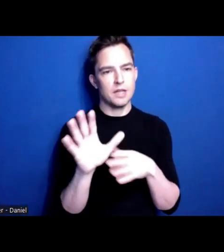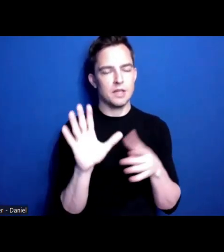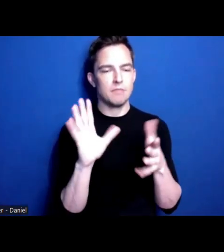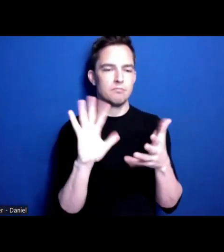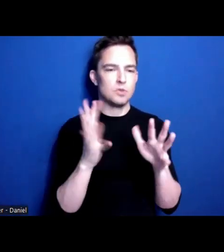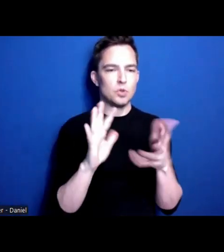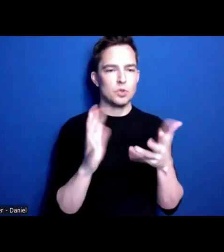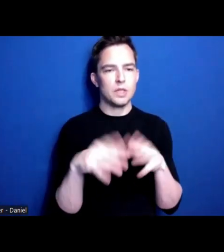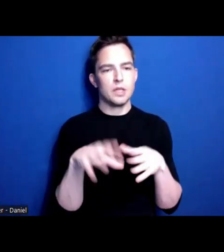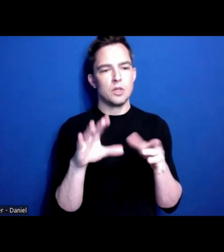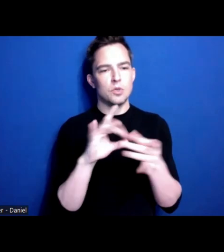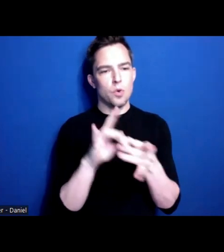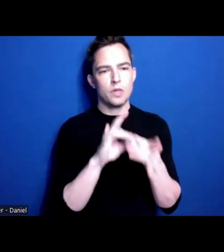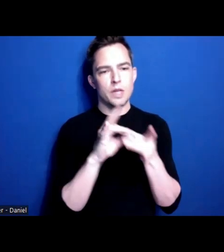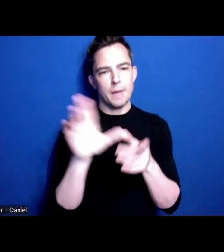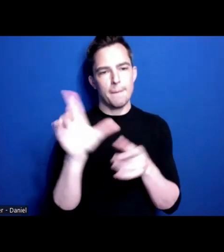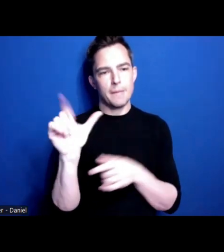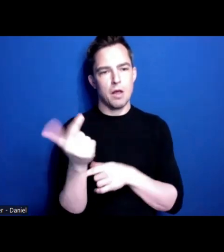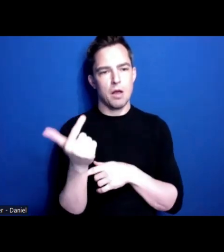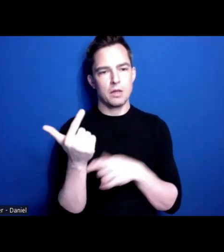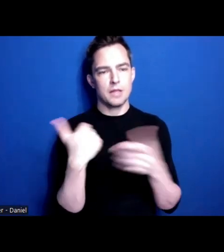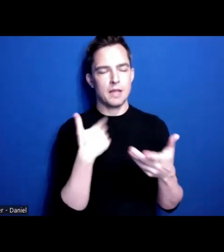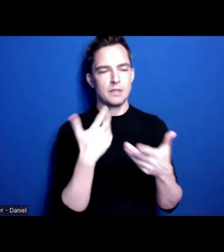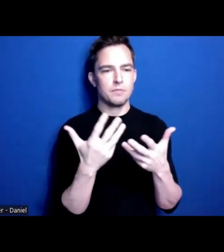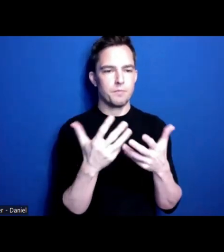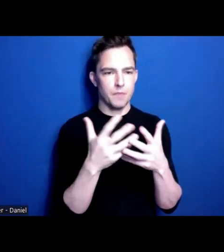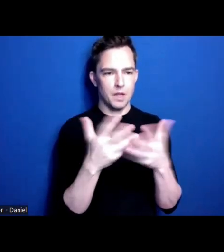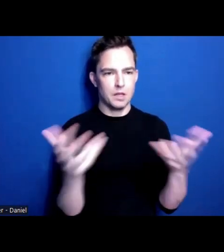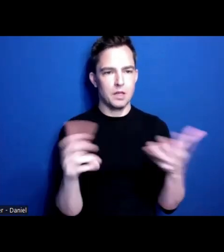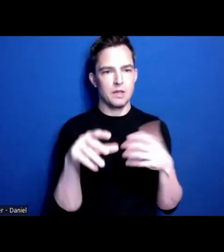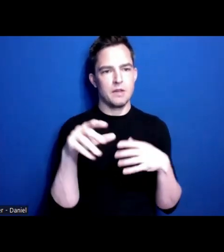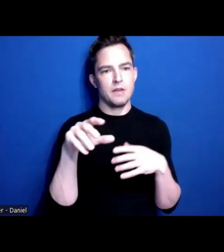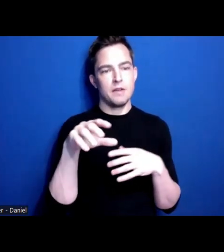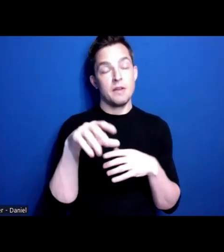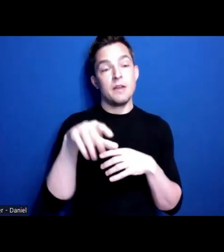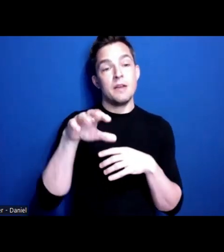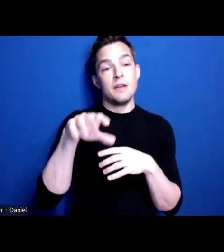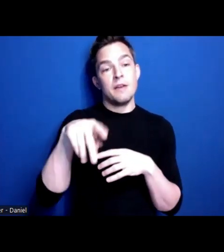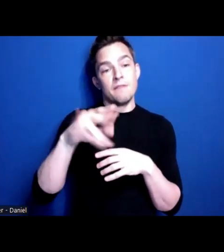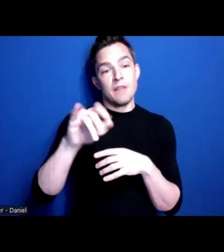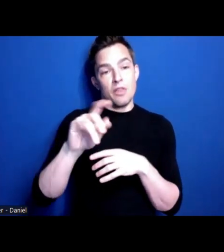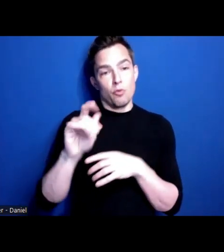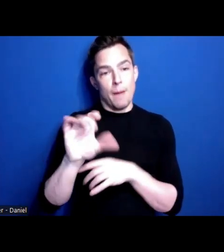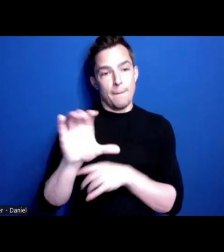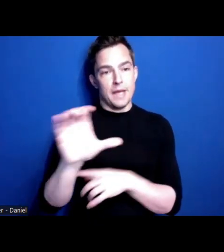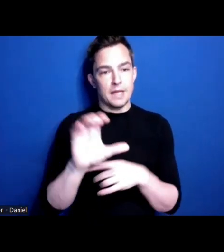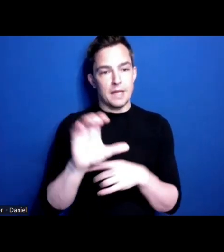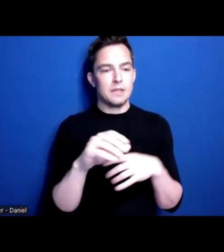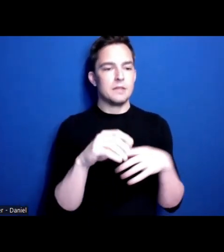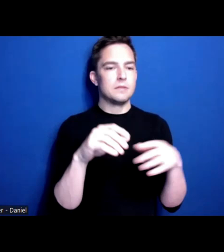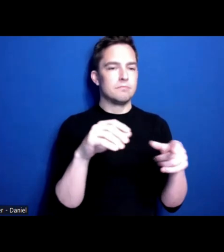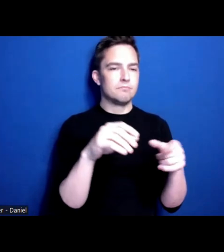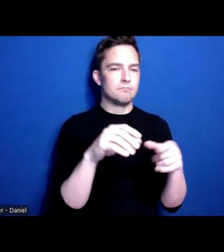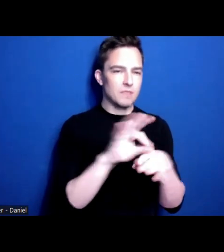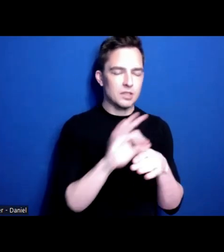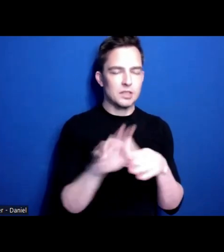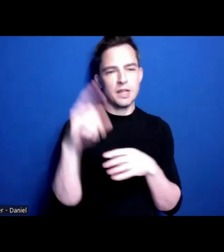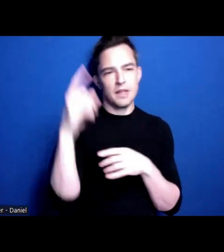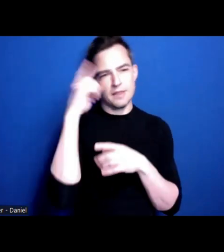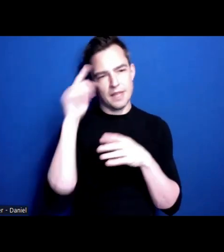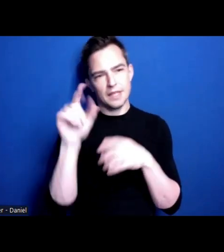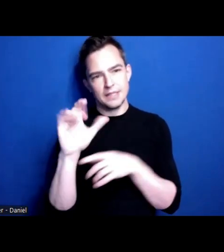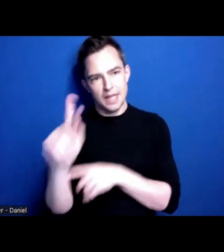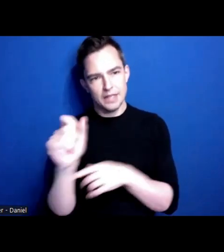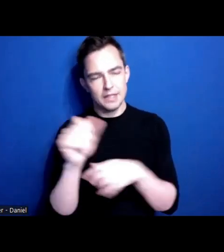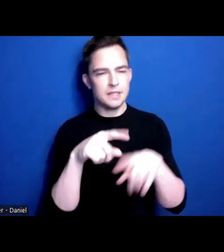coordinated bloc that consists of large philanthropic foundations, liberal think tanks, academics, and he leans heavily